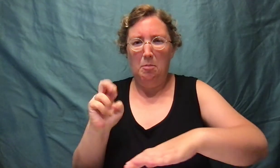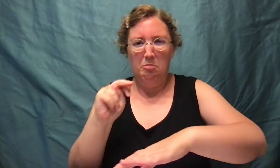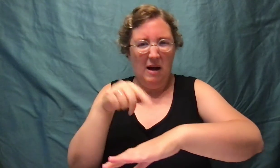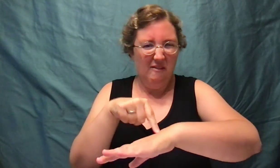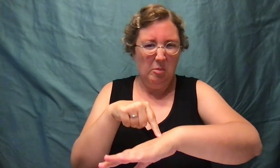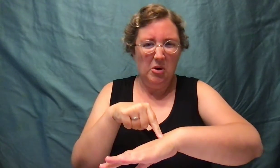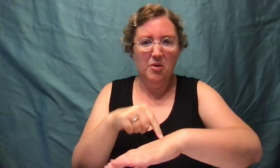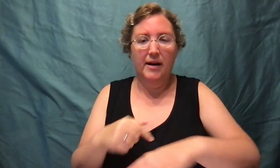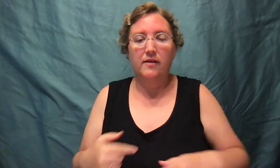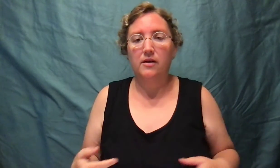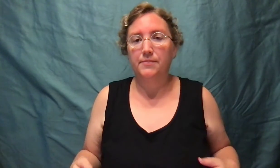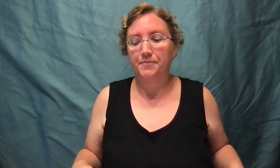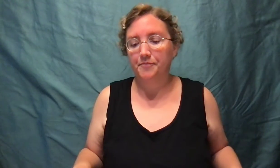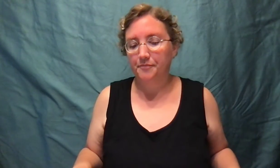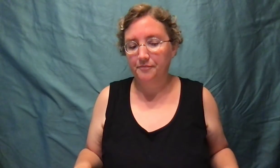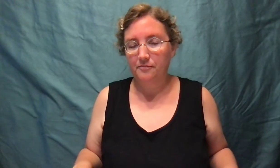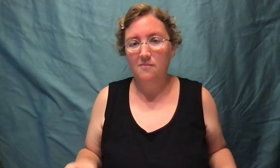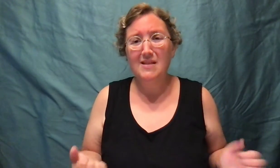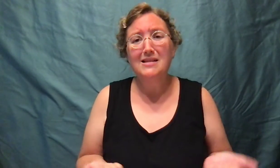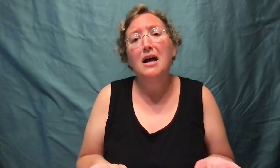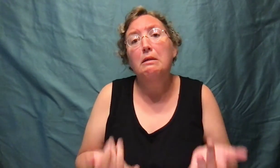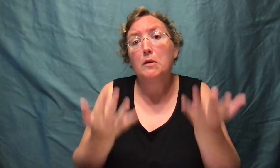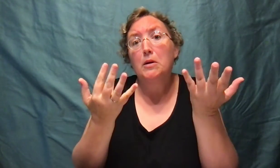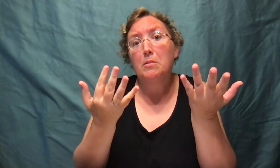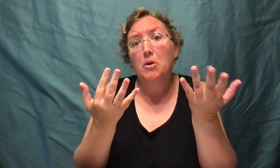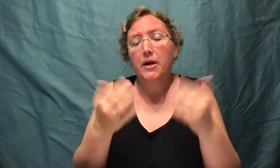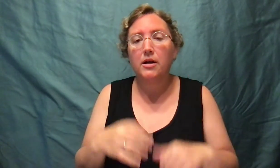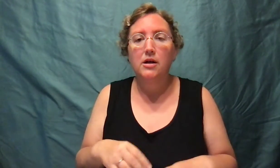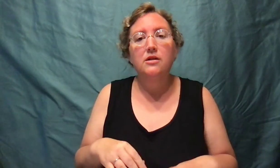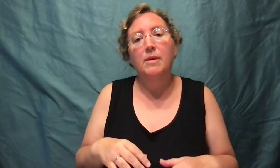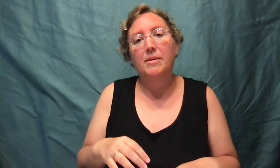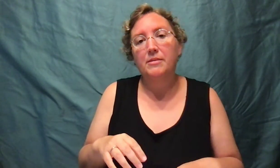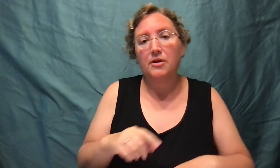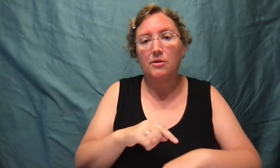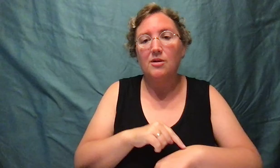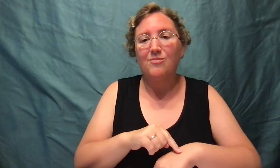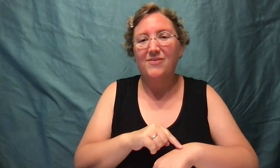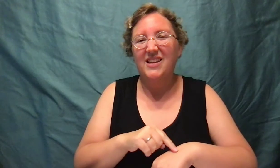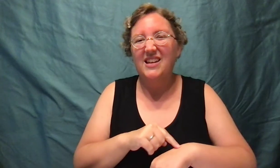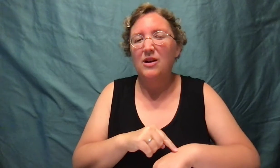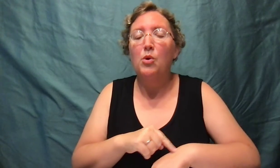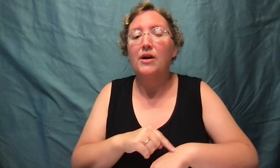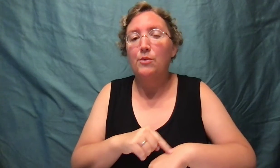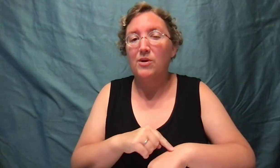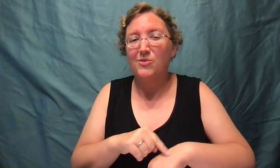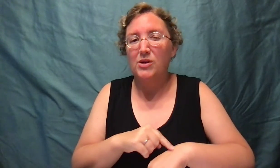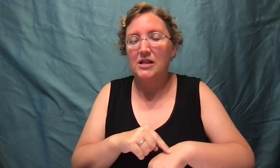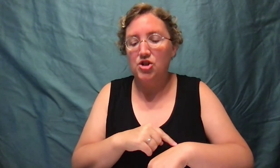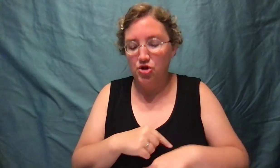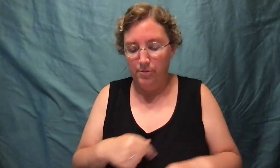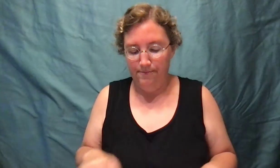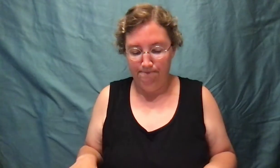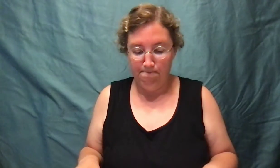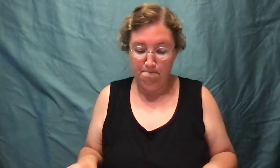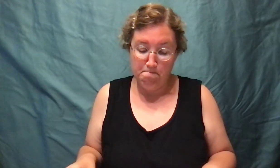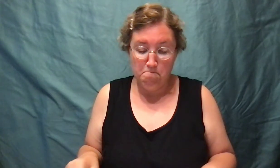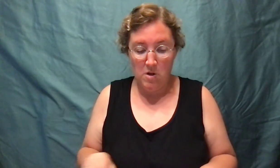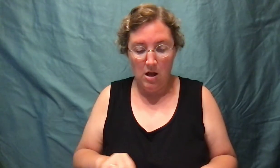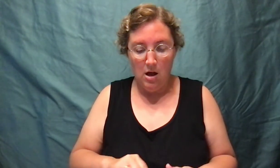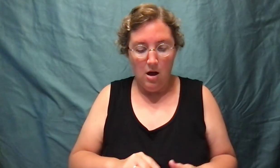have a burn right there. It's not literally burning, maybe so, where it was injured.